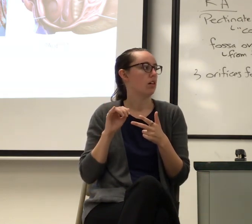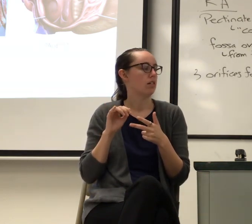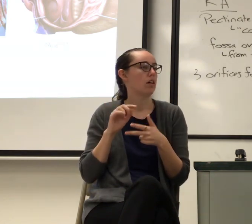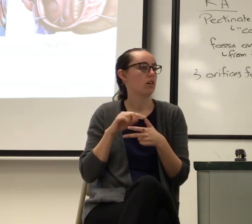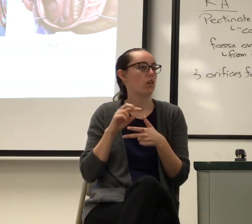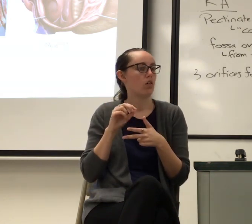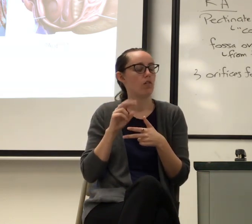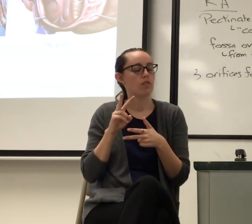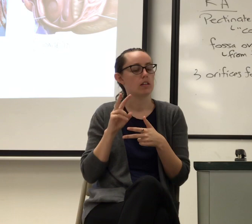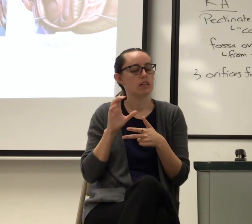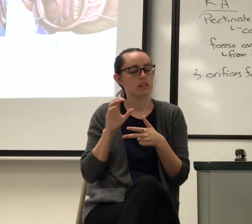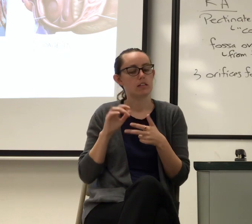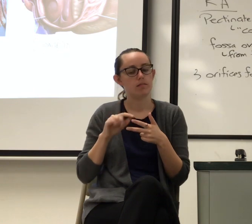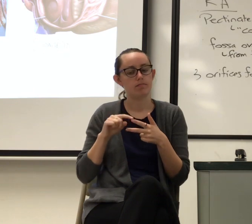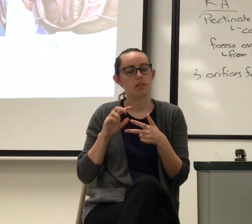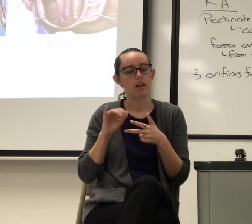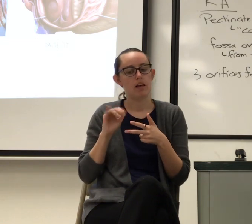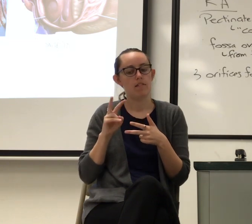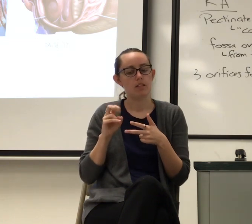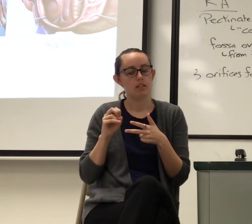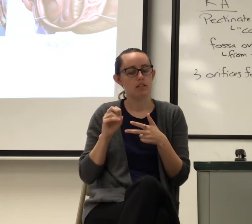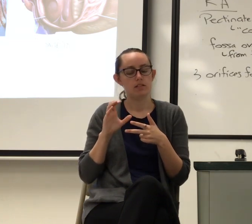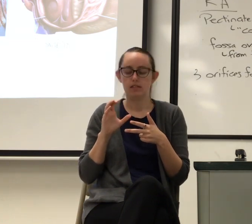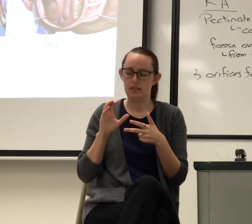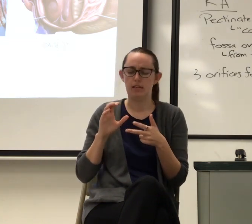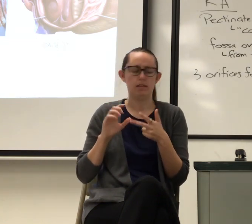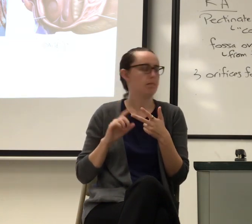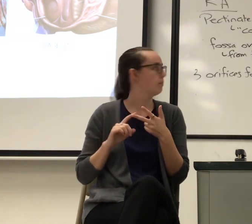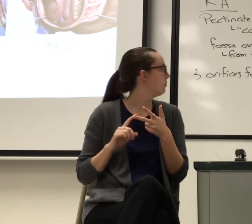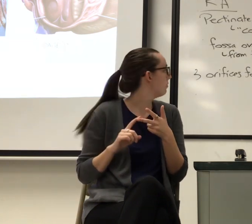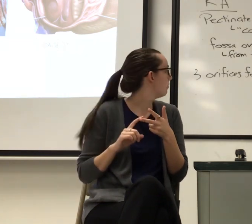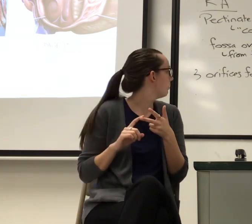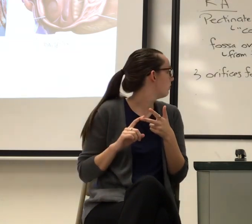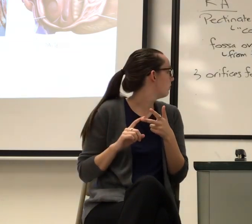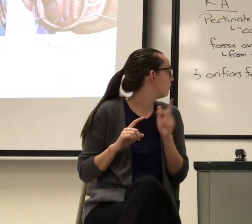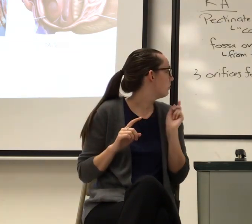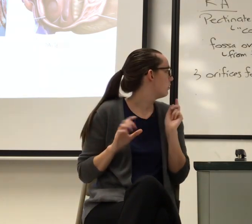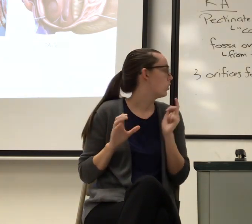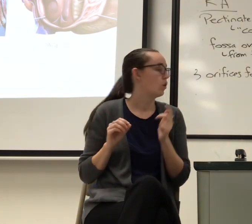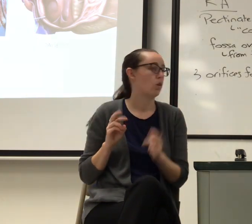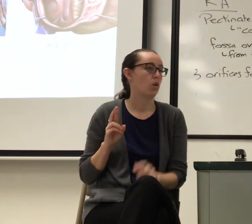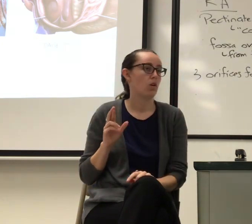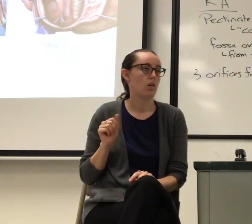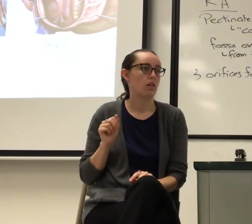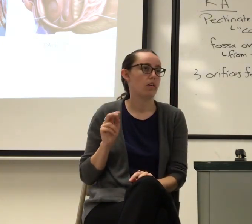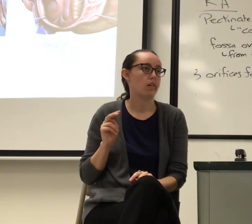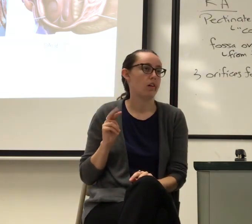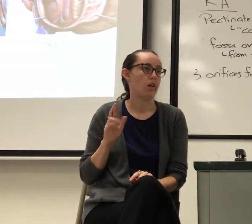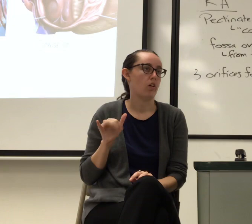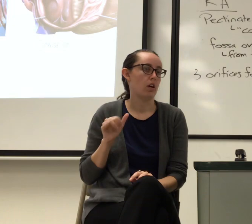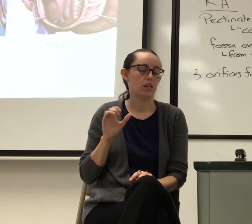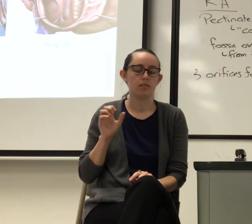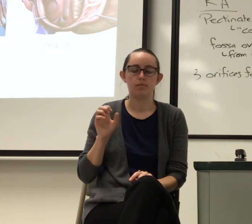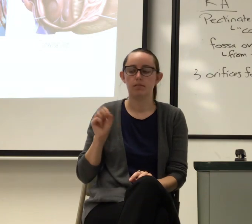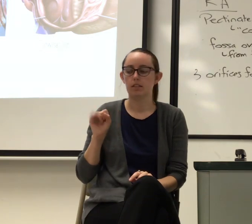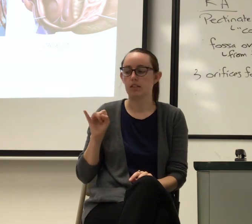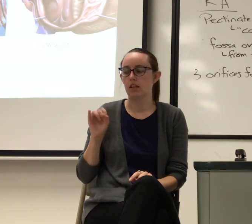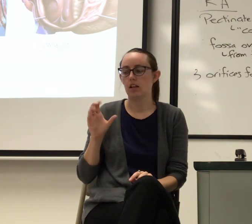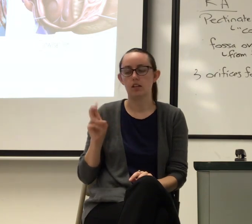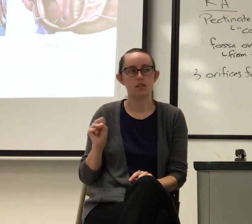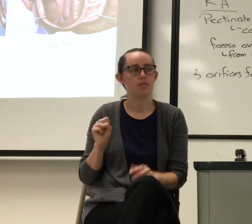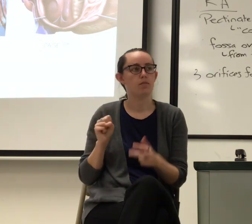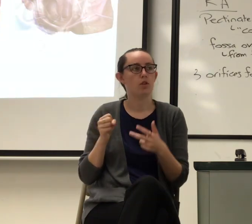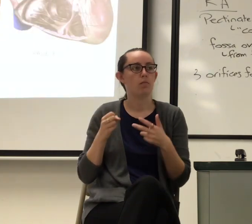Those are the 3 veins draining deoxygenated blood back to the right atrium. That chamber receives it